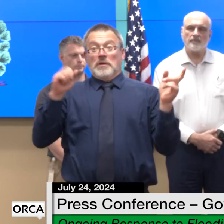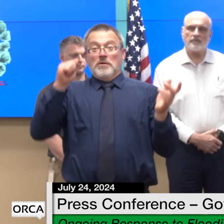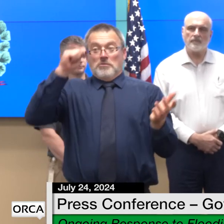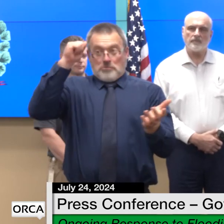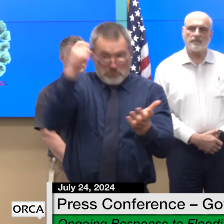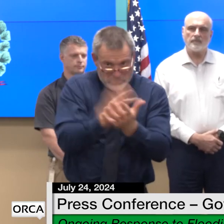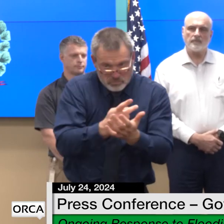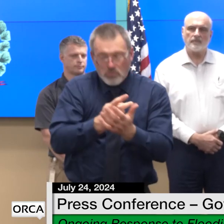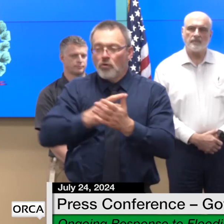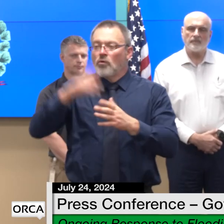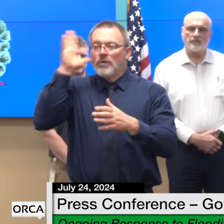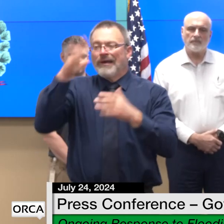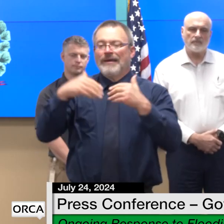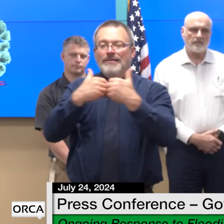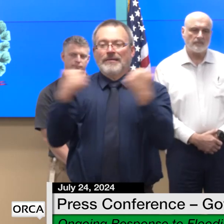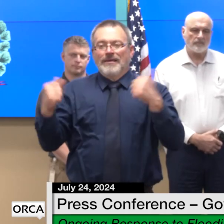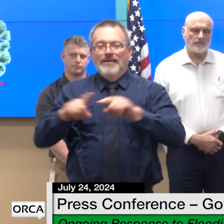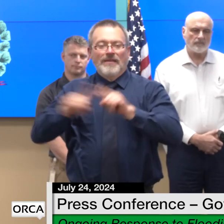resources.